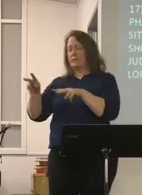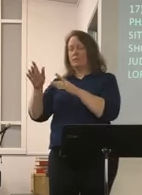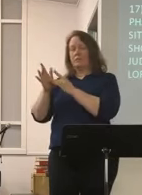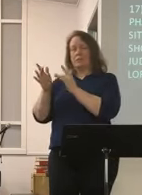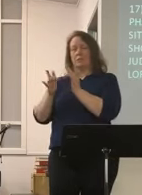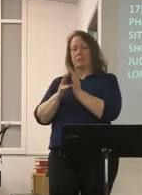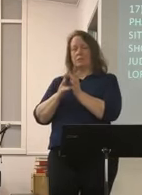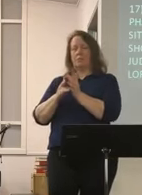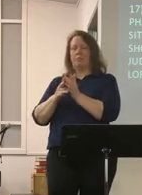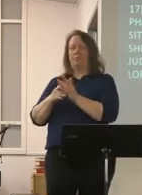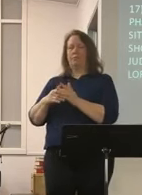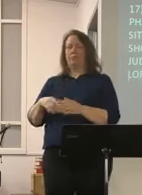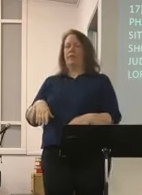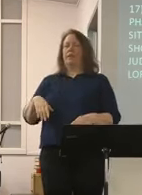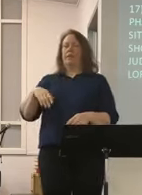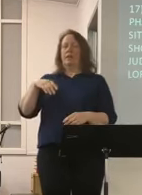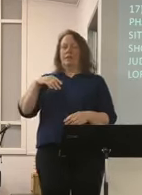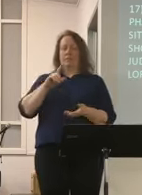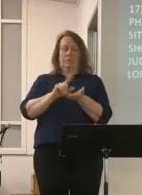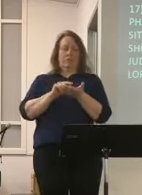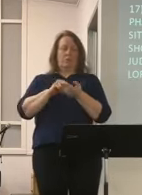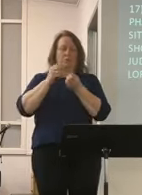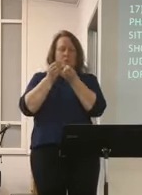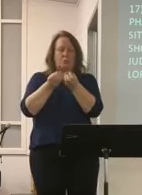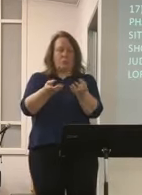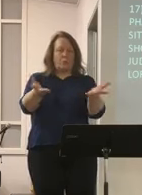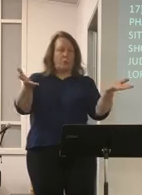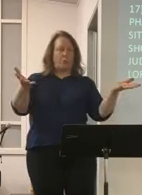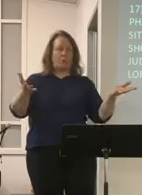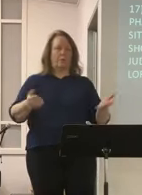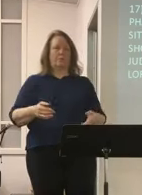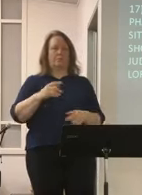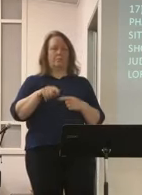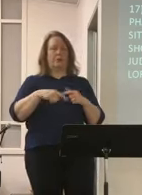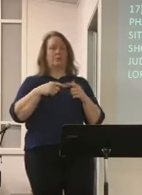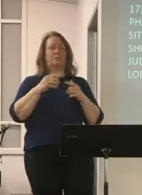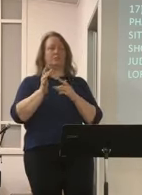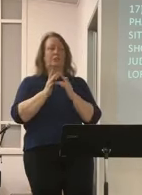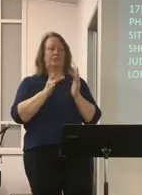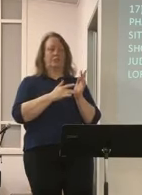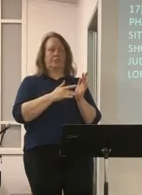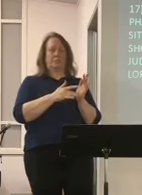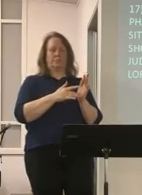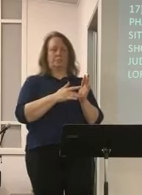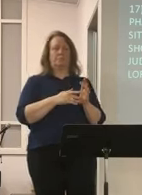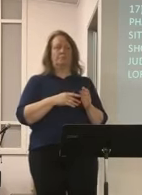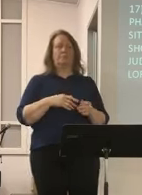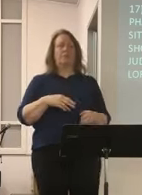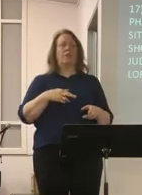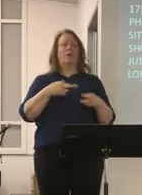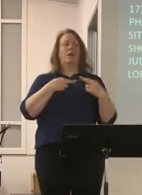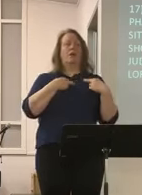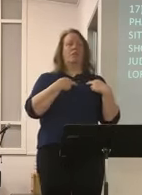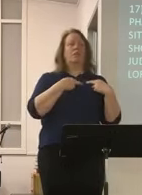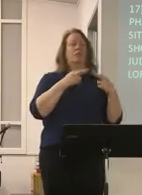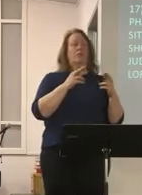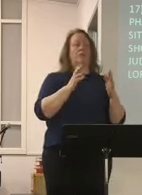Galilee and even into Judea about Jesus. And so the Pharisees, you know, they